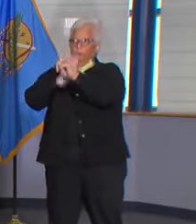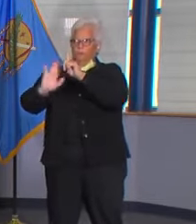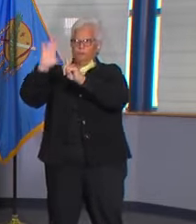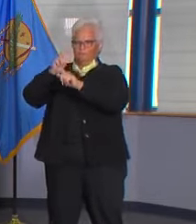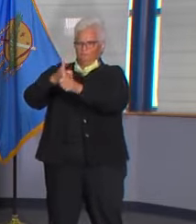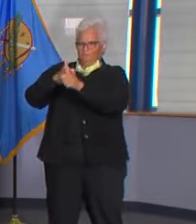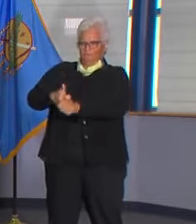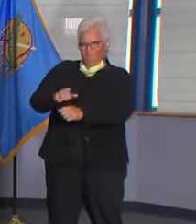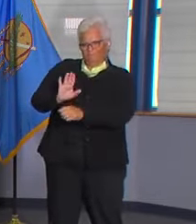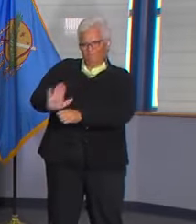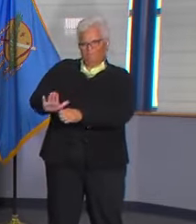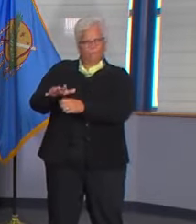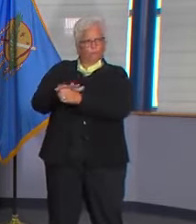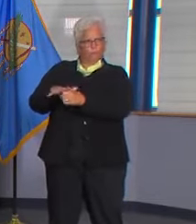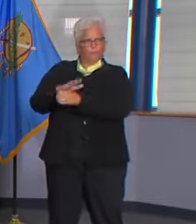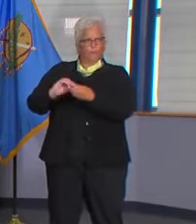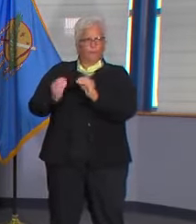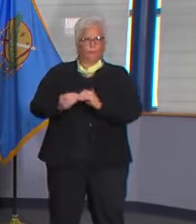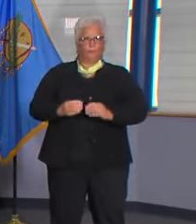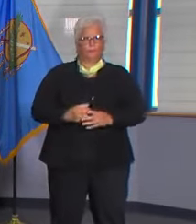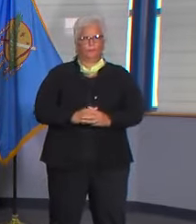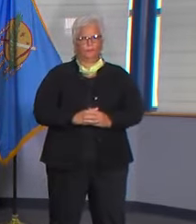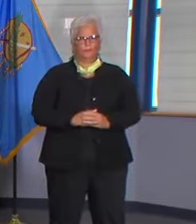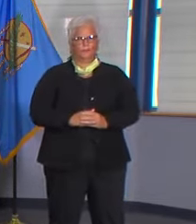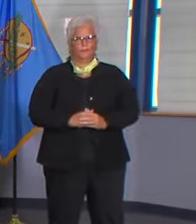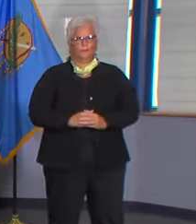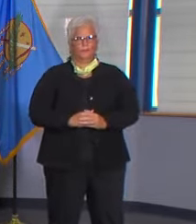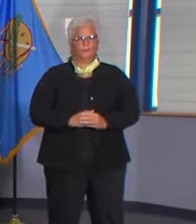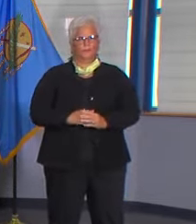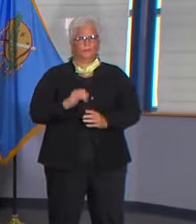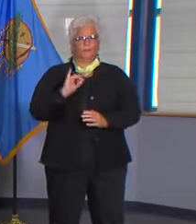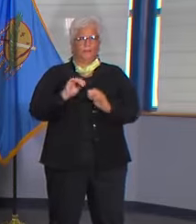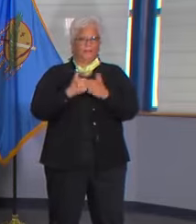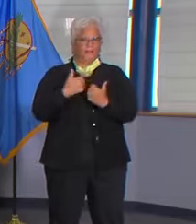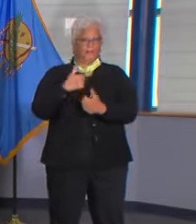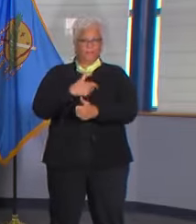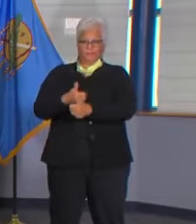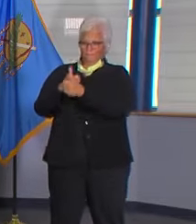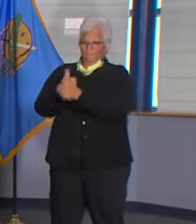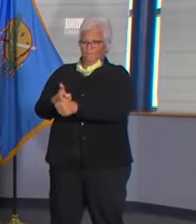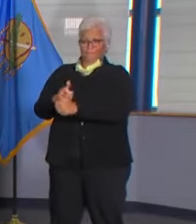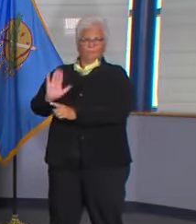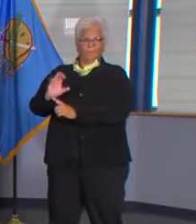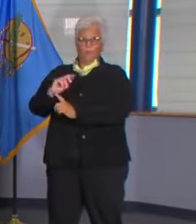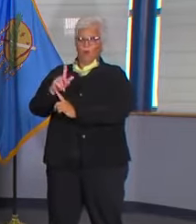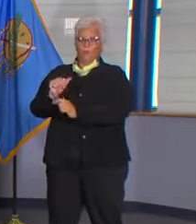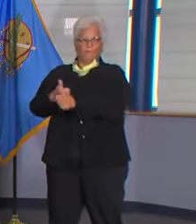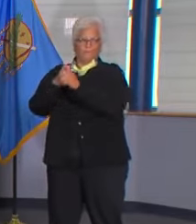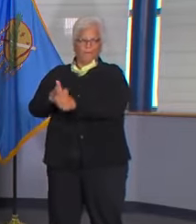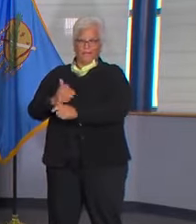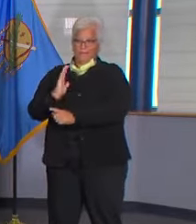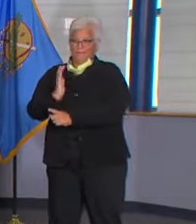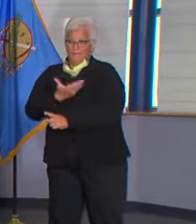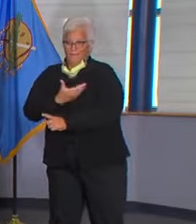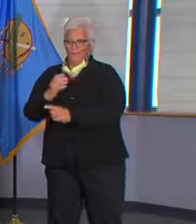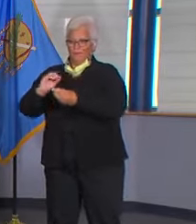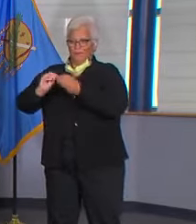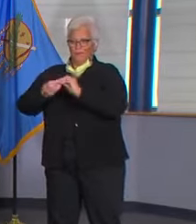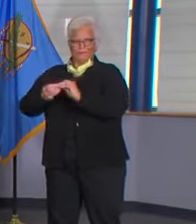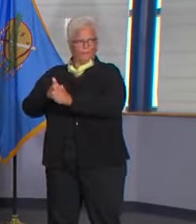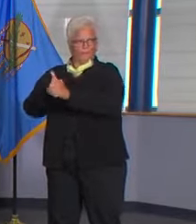strategy here. And we follow the data extremely closely. So regardless of these alert zones, you know, we're going to follow the data here. And as